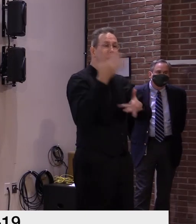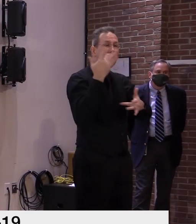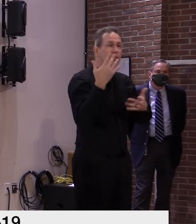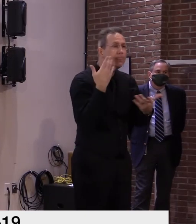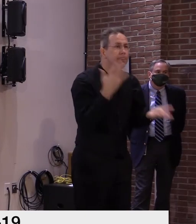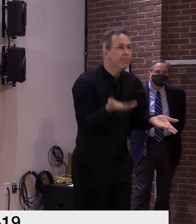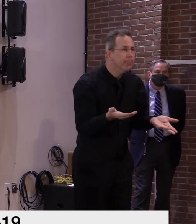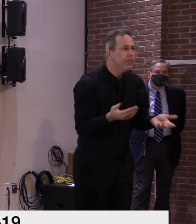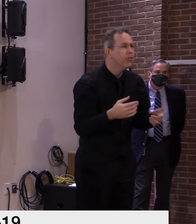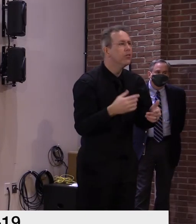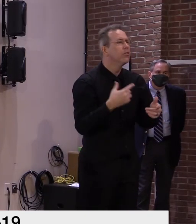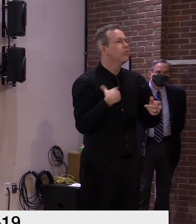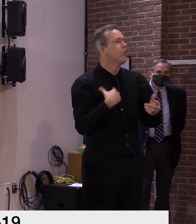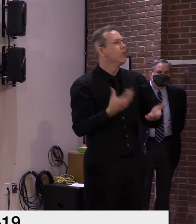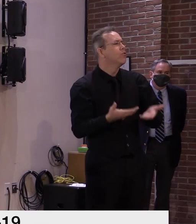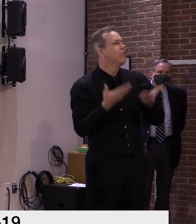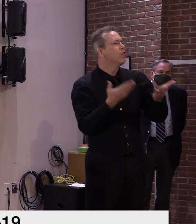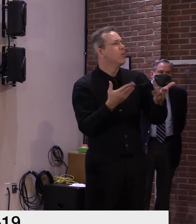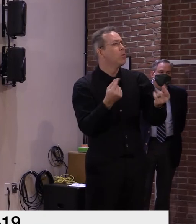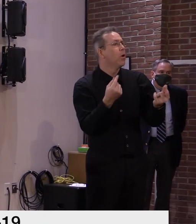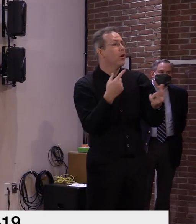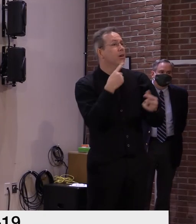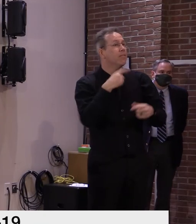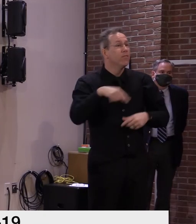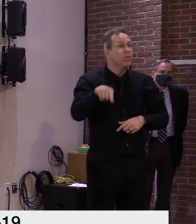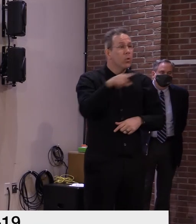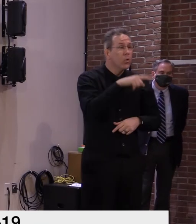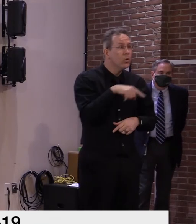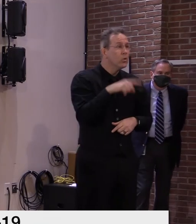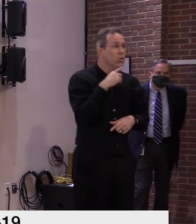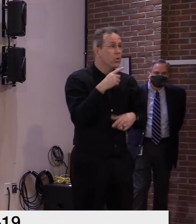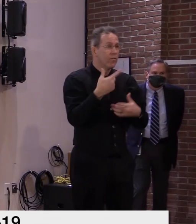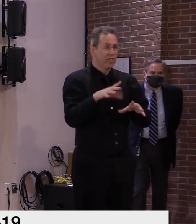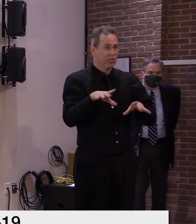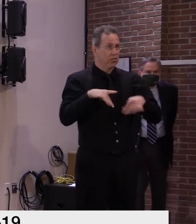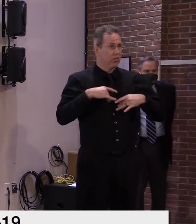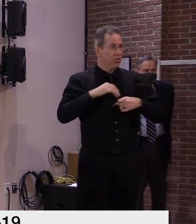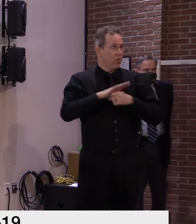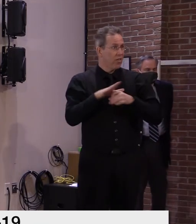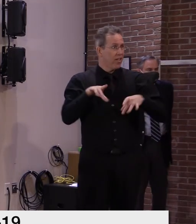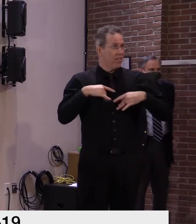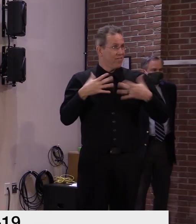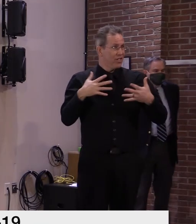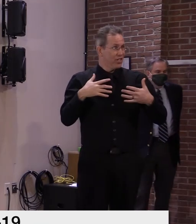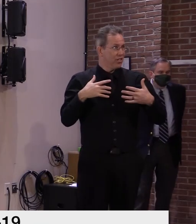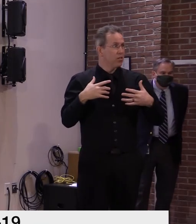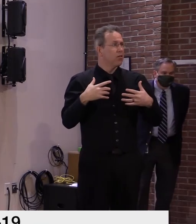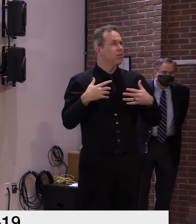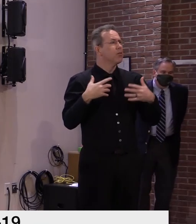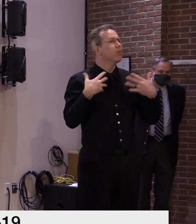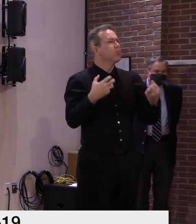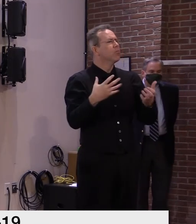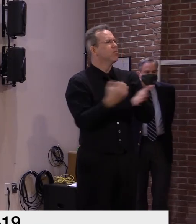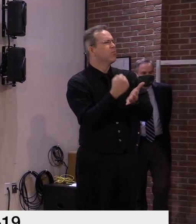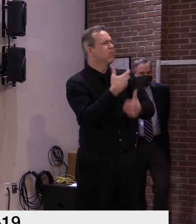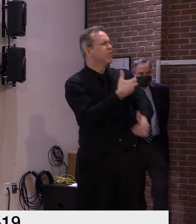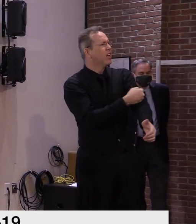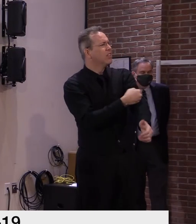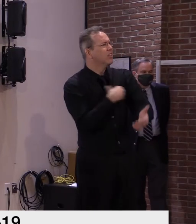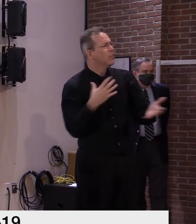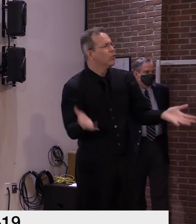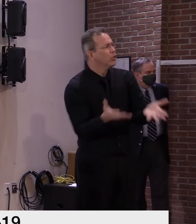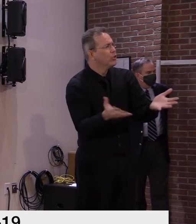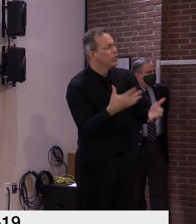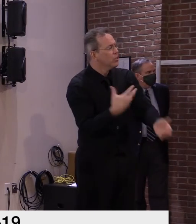are for anyone who's had COVID-19 to still get vaccinated because we want to augment